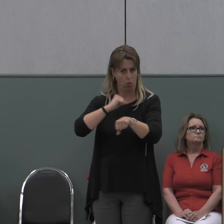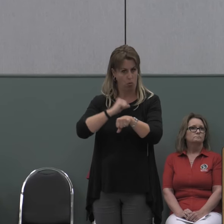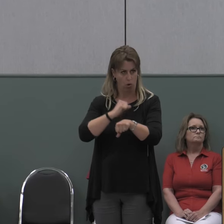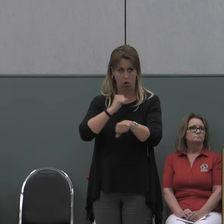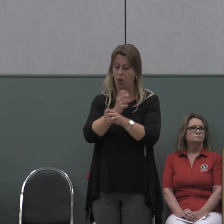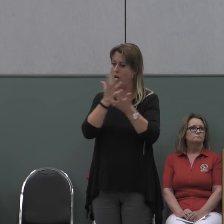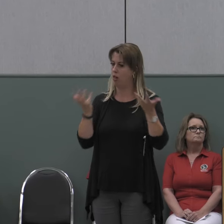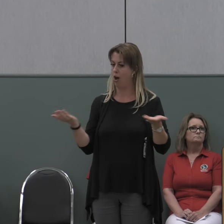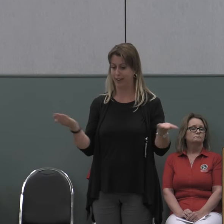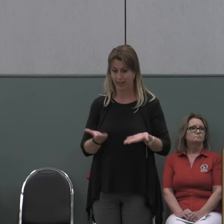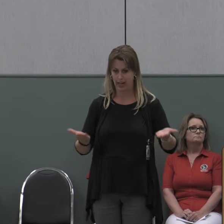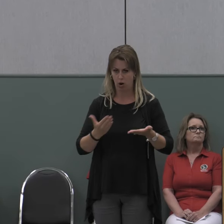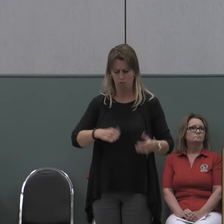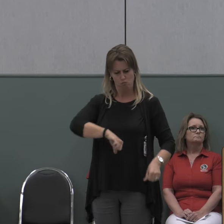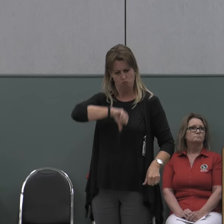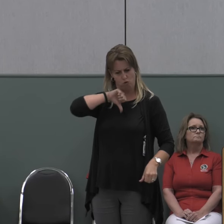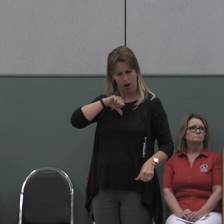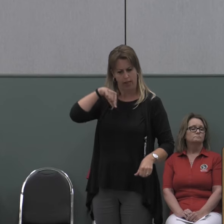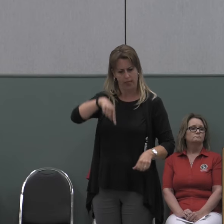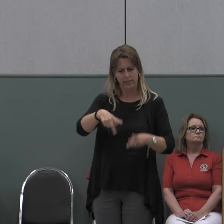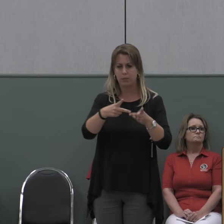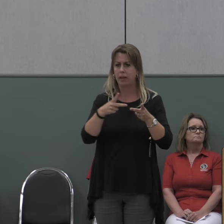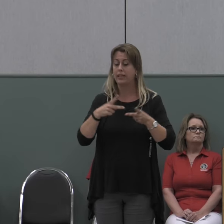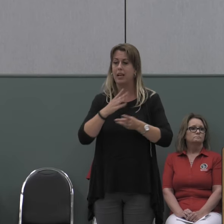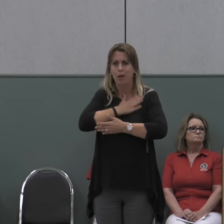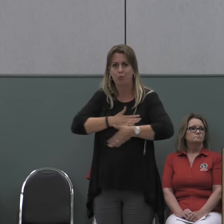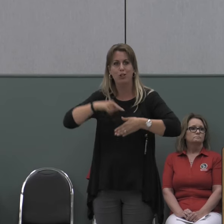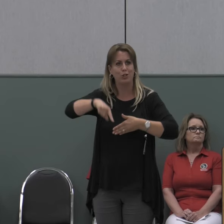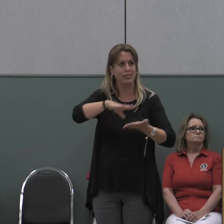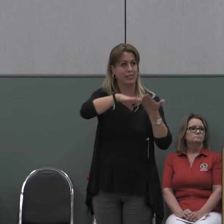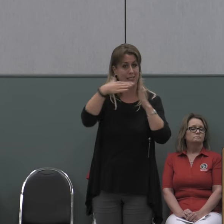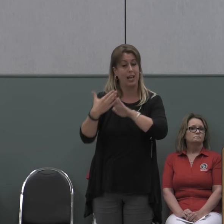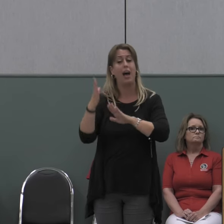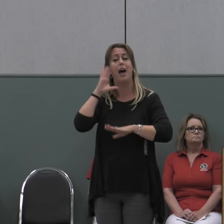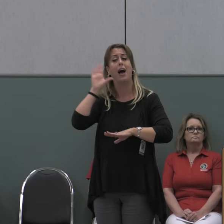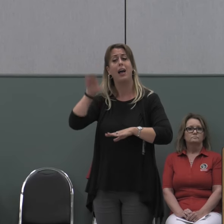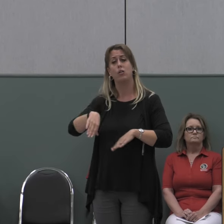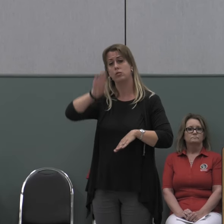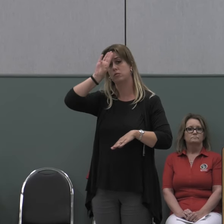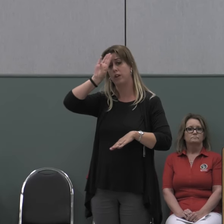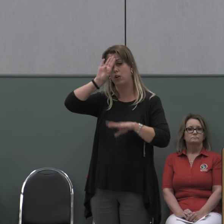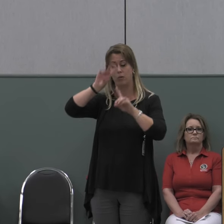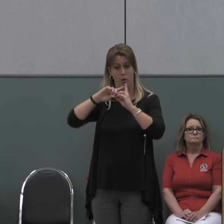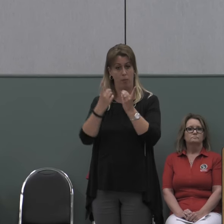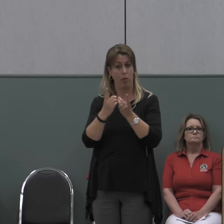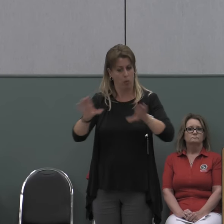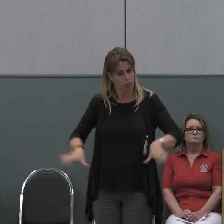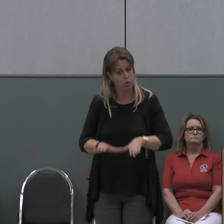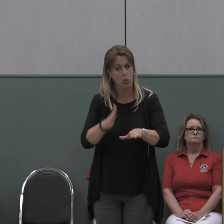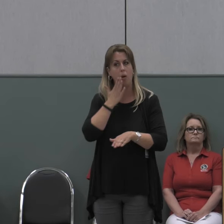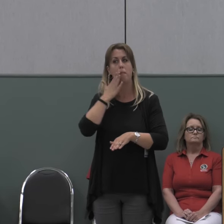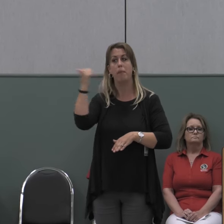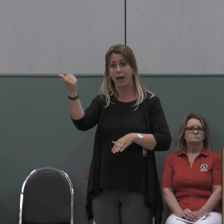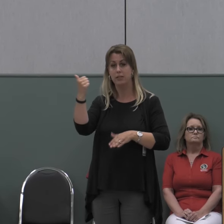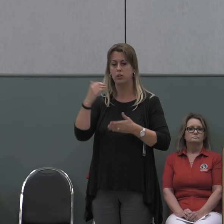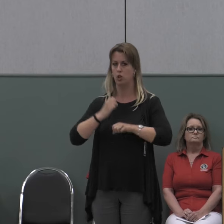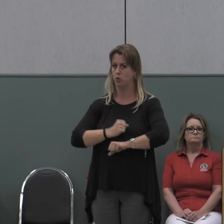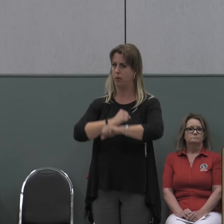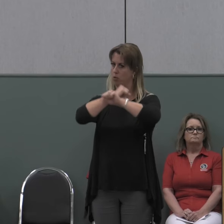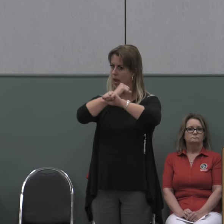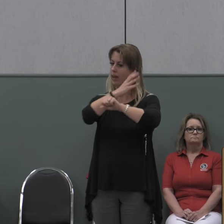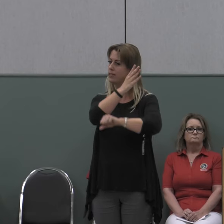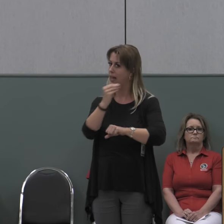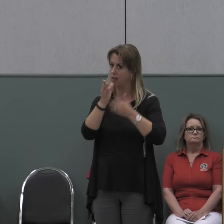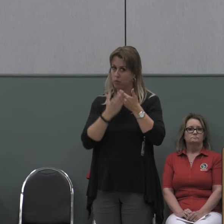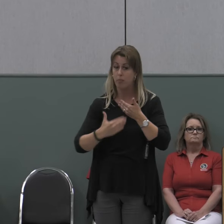this place. I appreciate the city, and I know Kern County Fire Department will do its best in making sure you guys are protected moving forward. So if you ever need anything else from